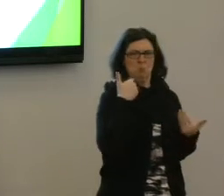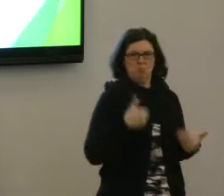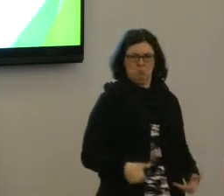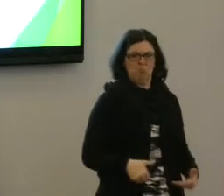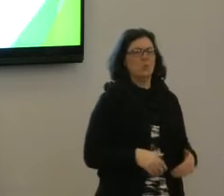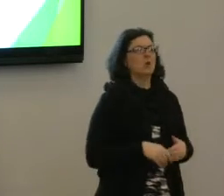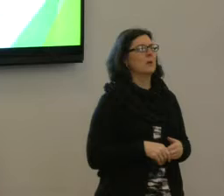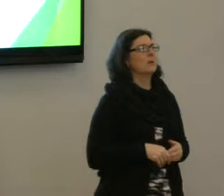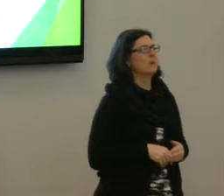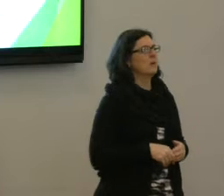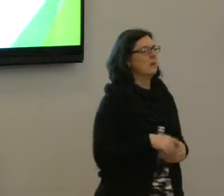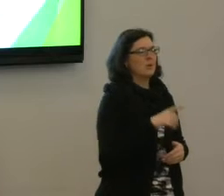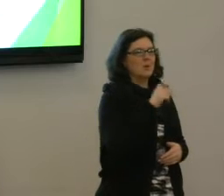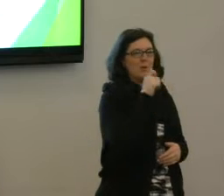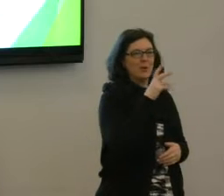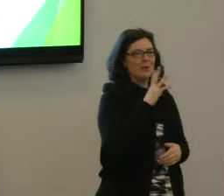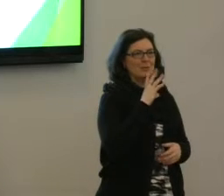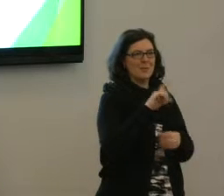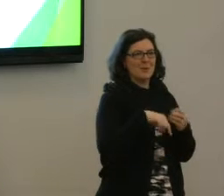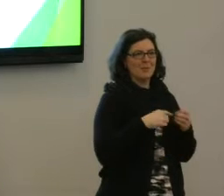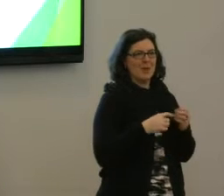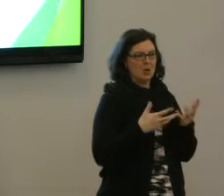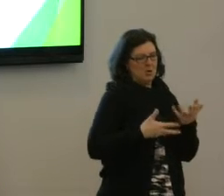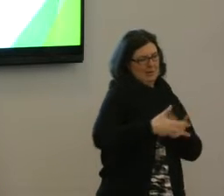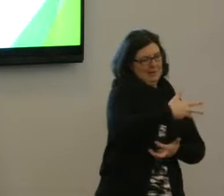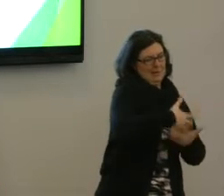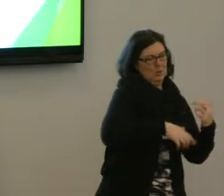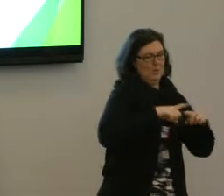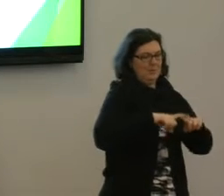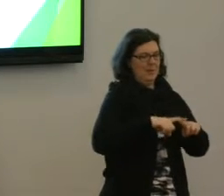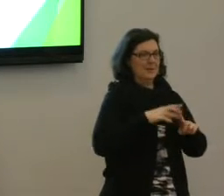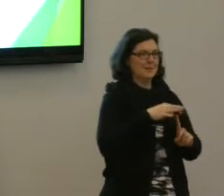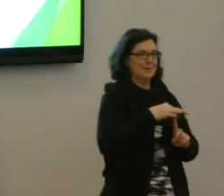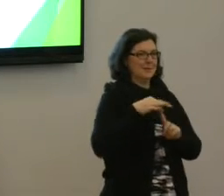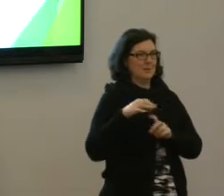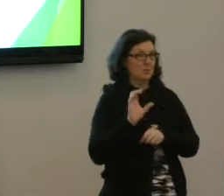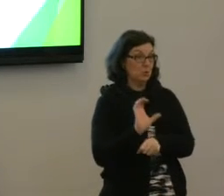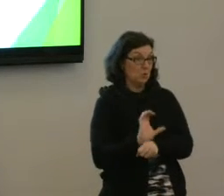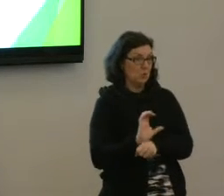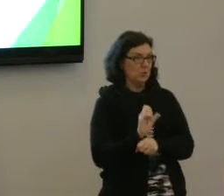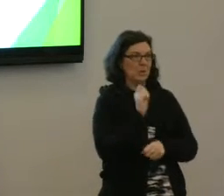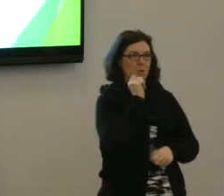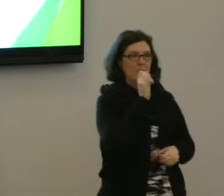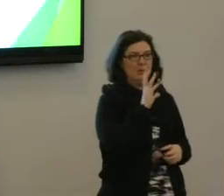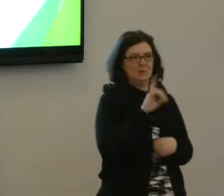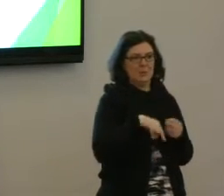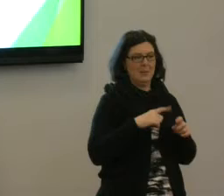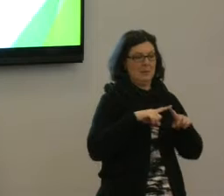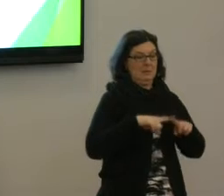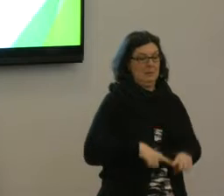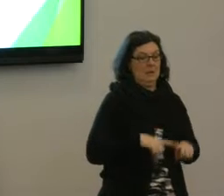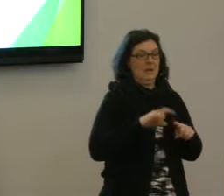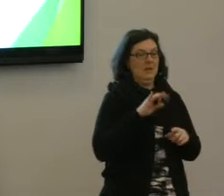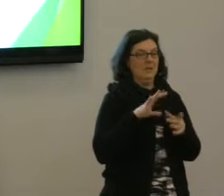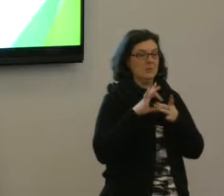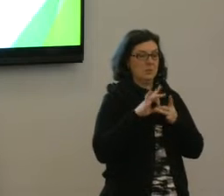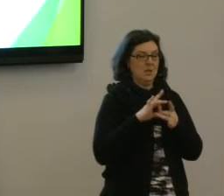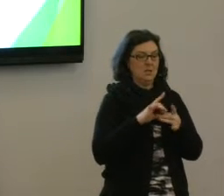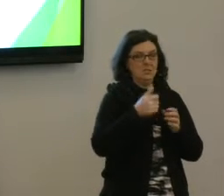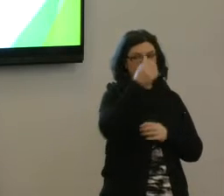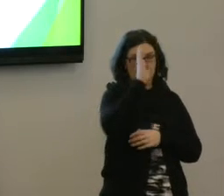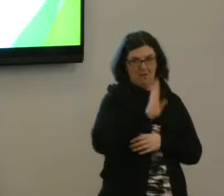talk much about our interdependence except in church. And we very rarely talk about our dependence unless it's a relationship to